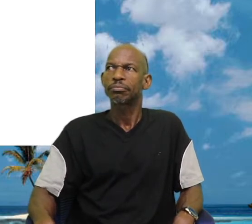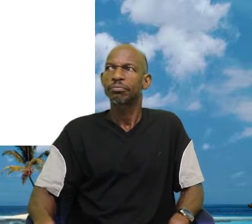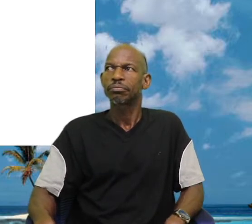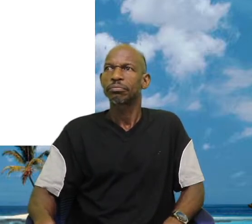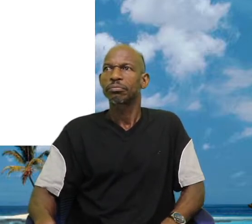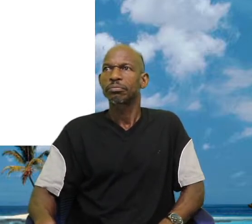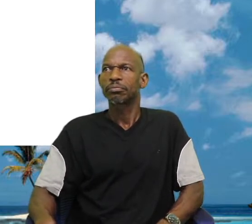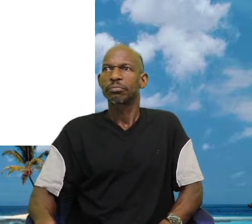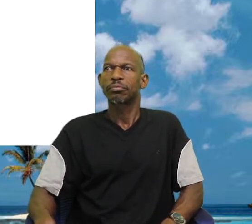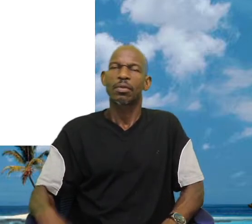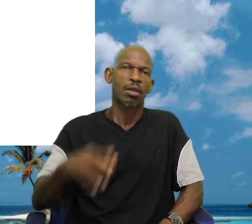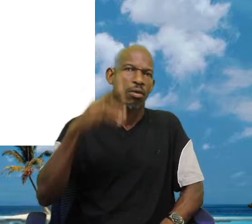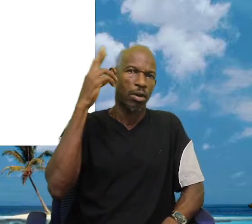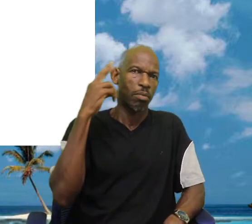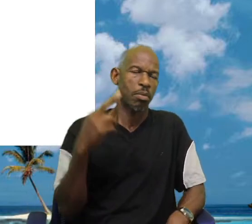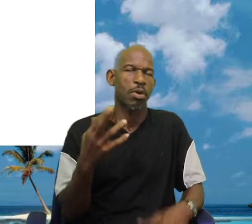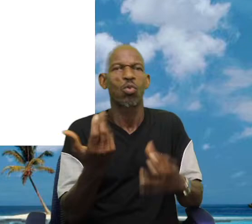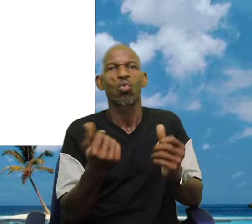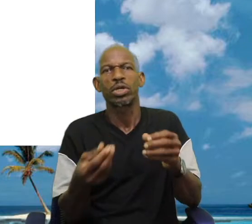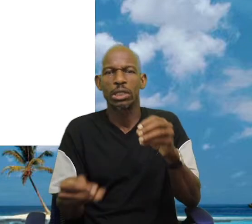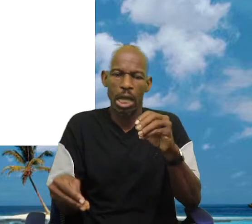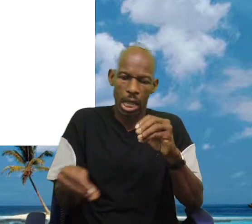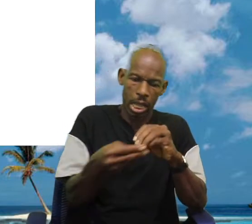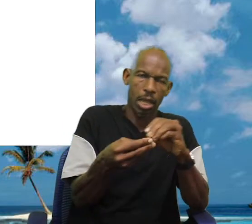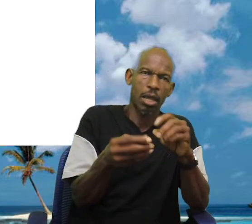she wanted to use the word church.